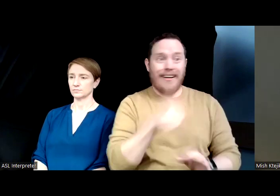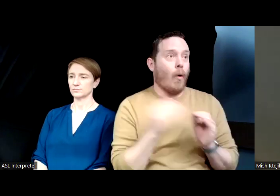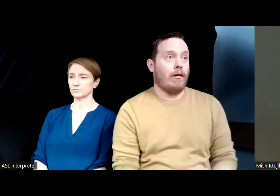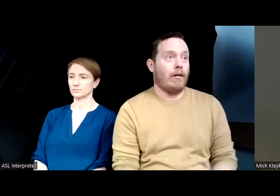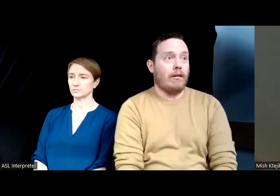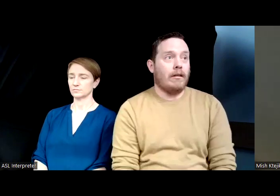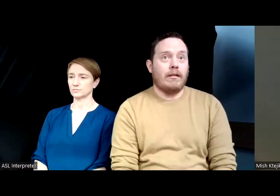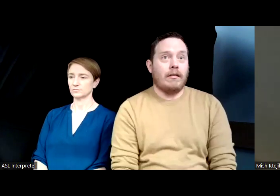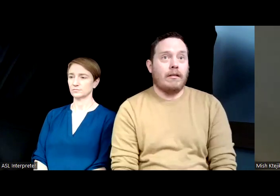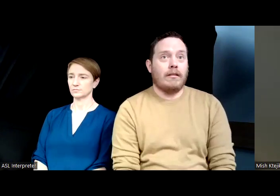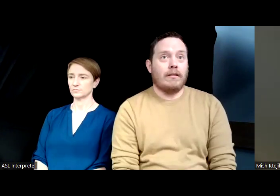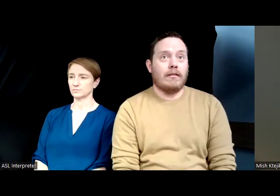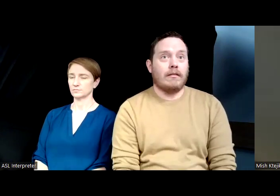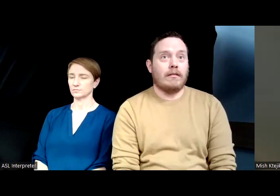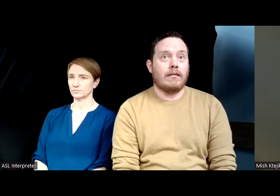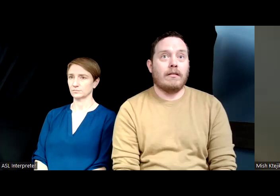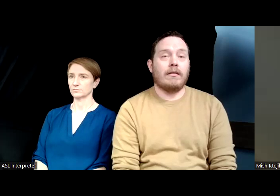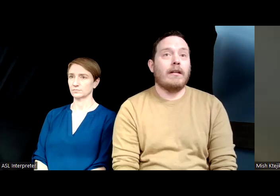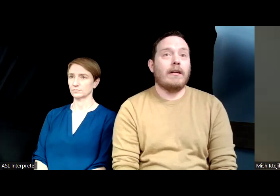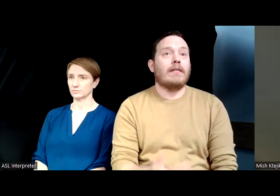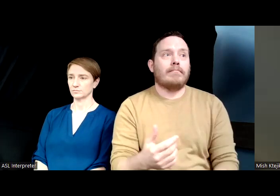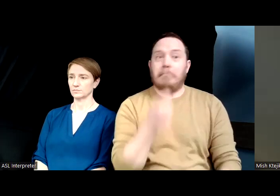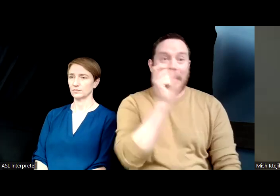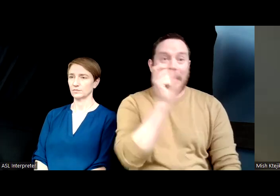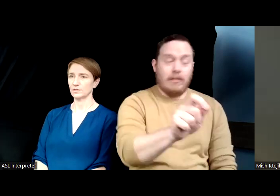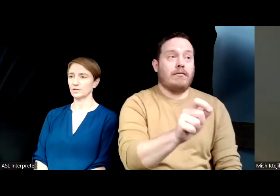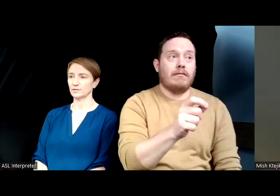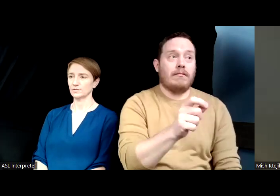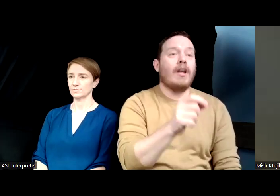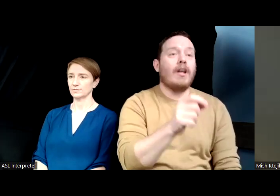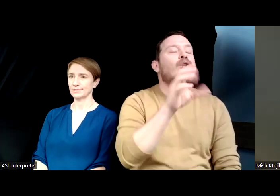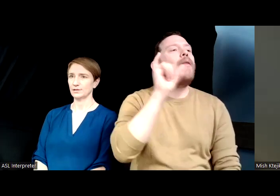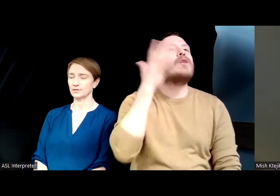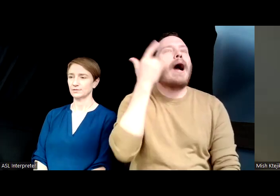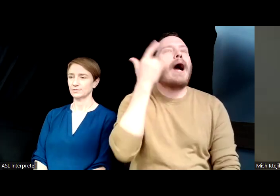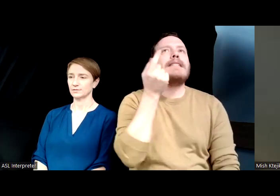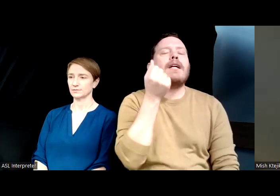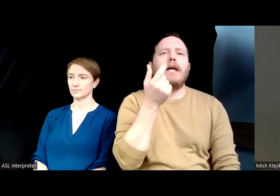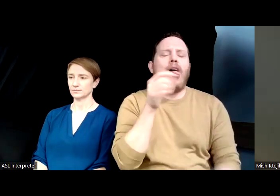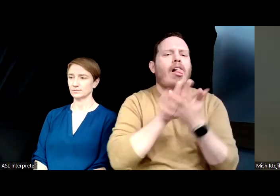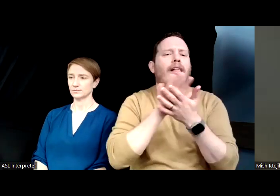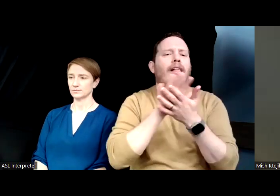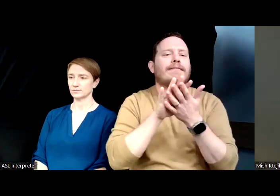certification lapses, you can't interpret any longer, period.